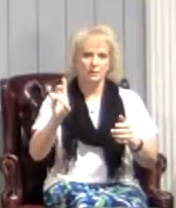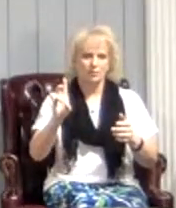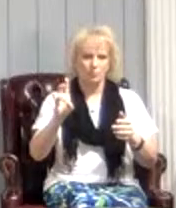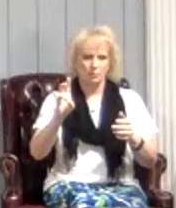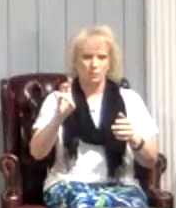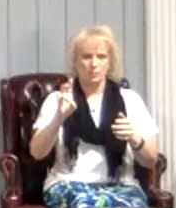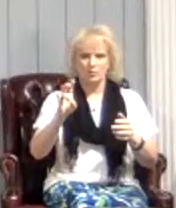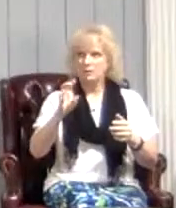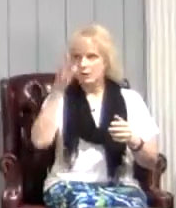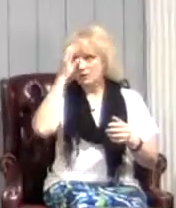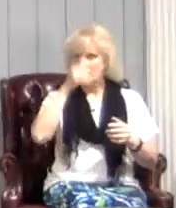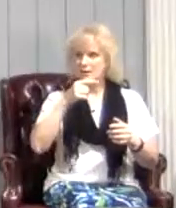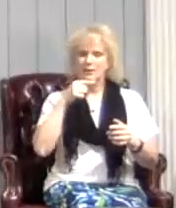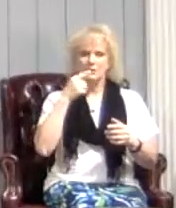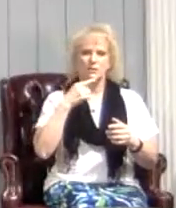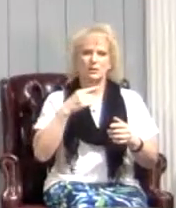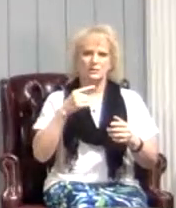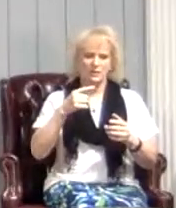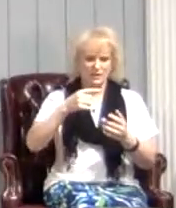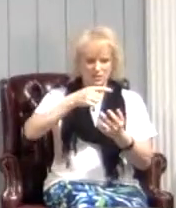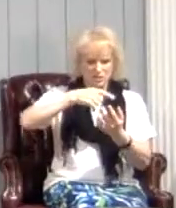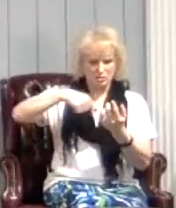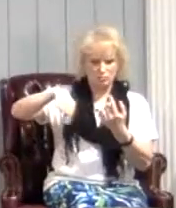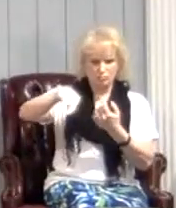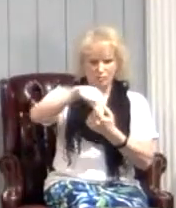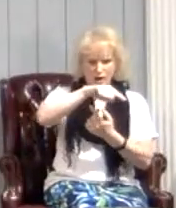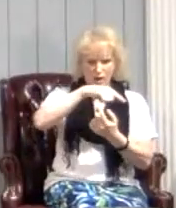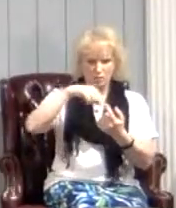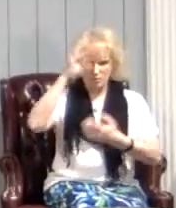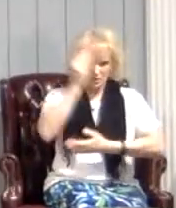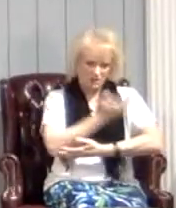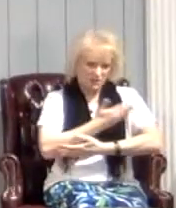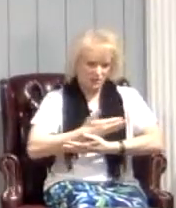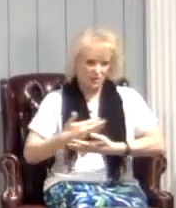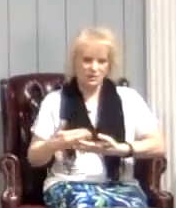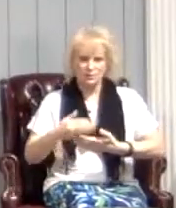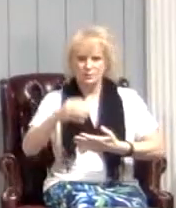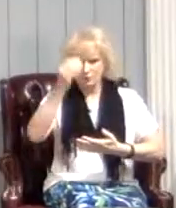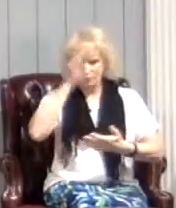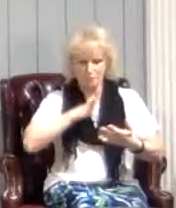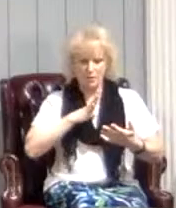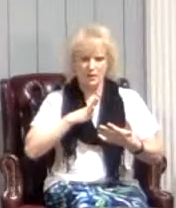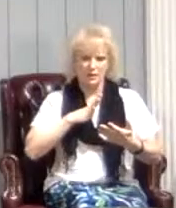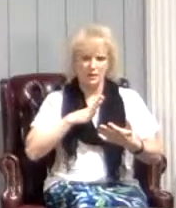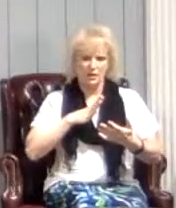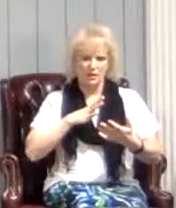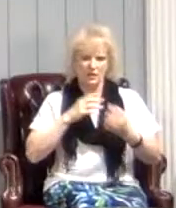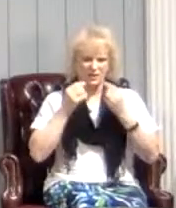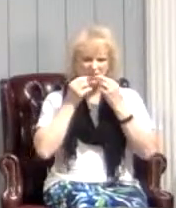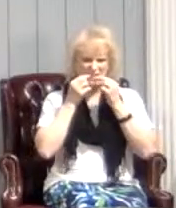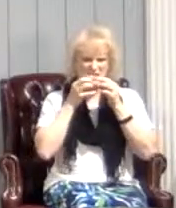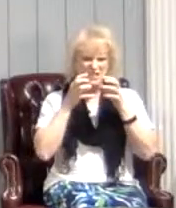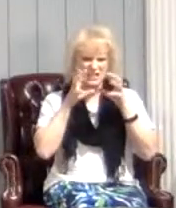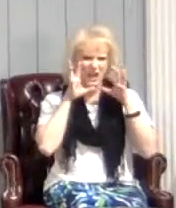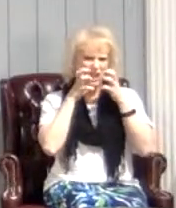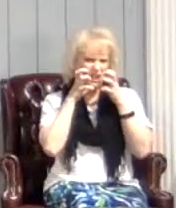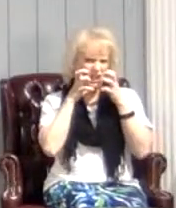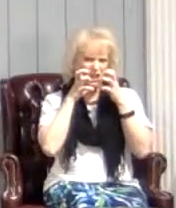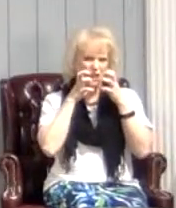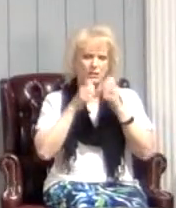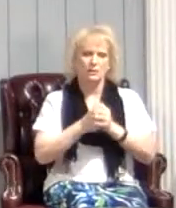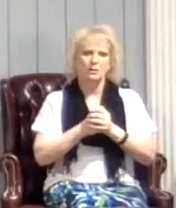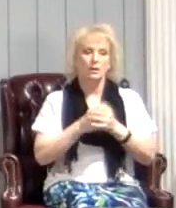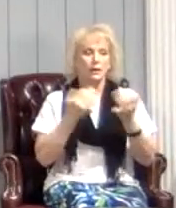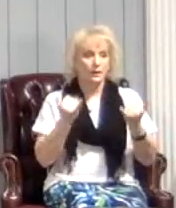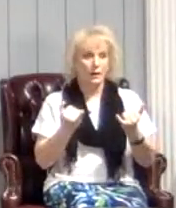surrounded with the sons of men and they have teeth like arrows and spears and a tongue like a sword. Now